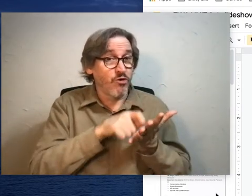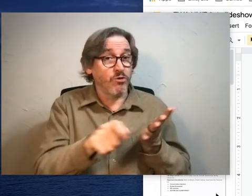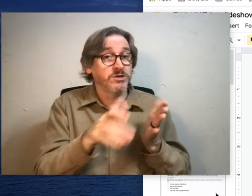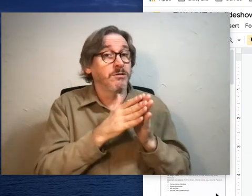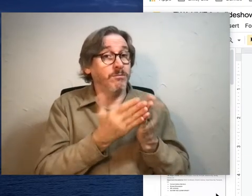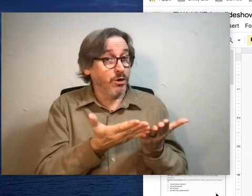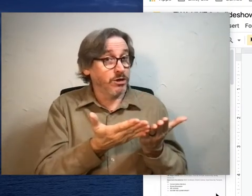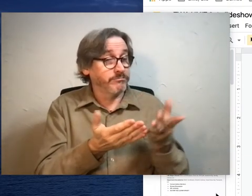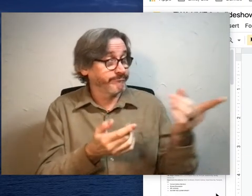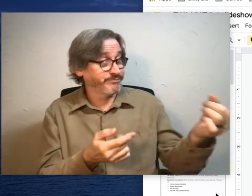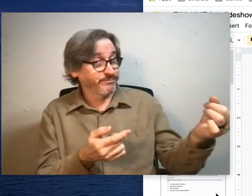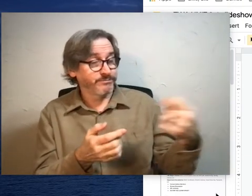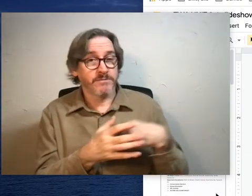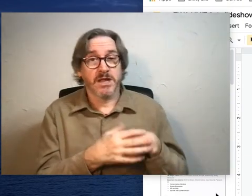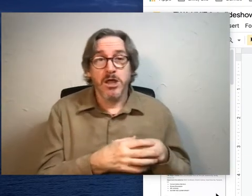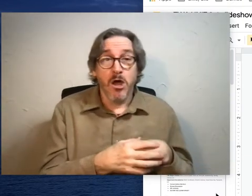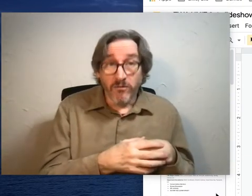wrote, book,